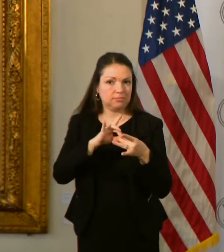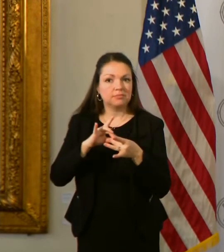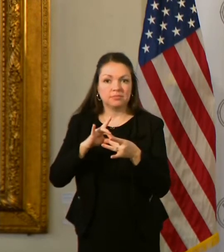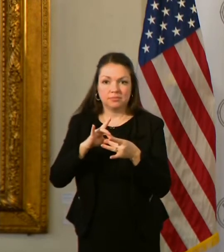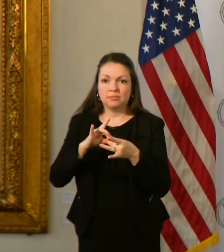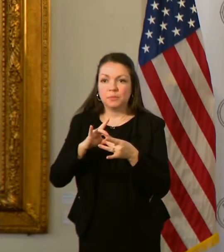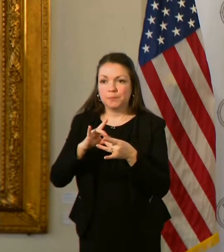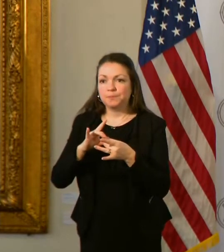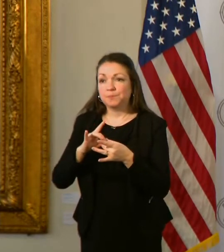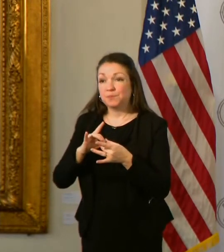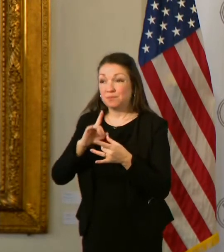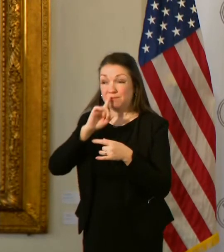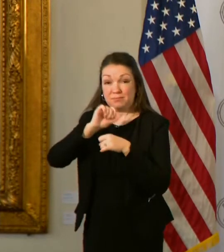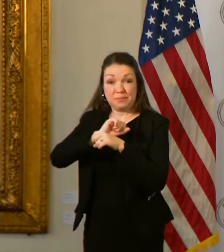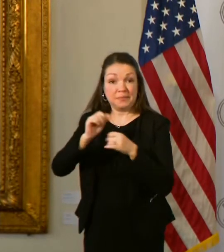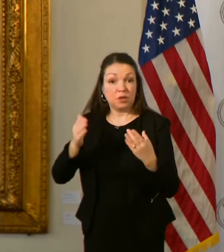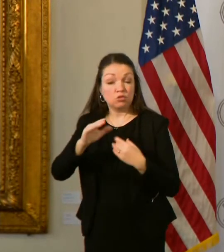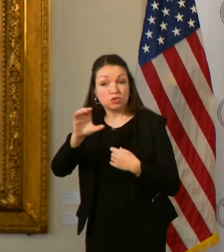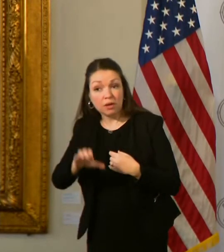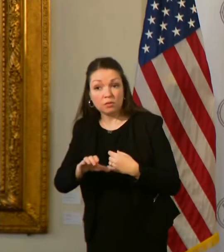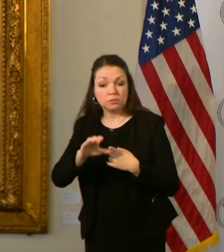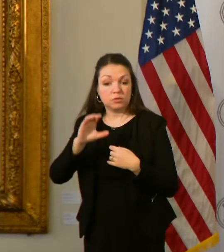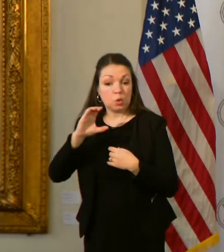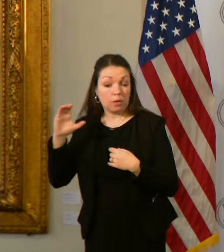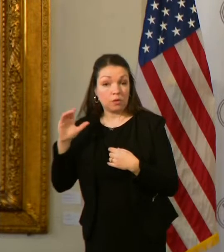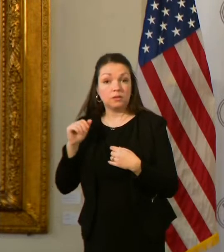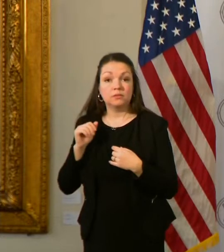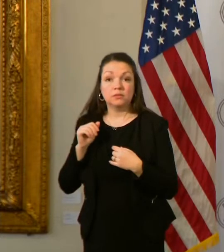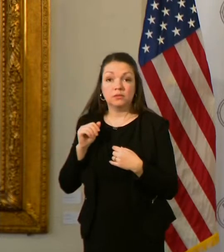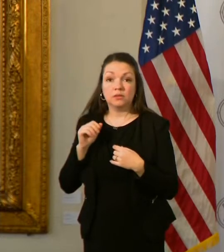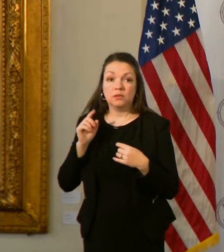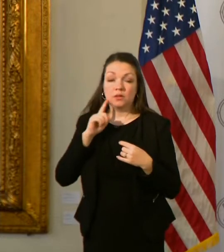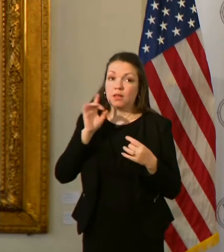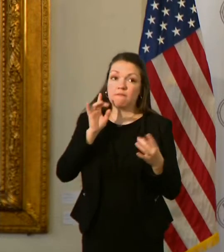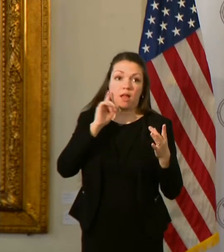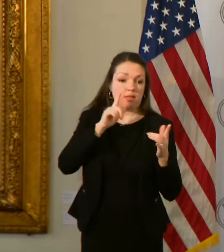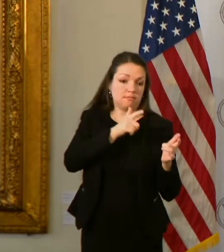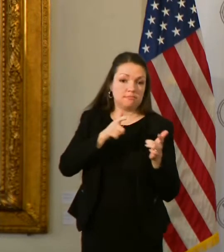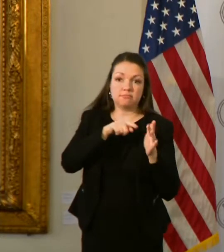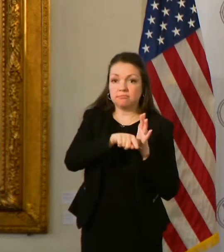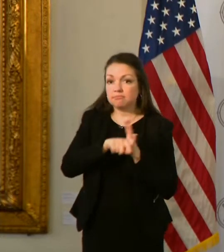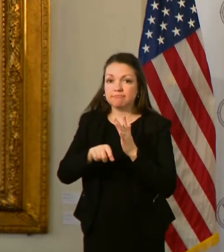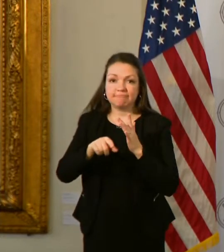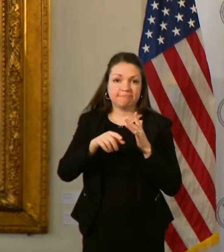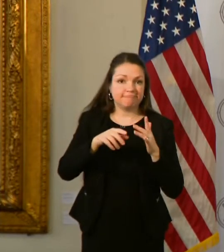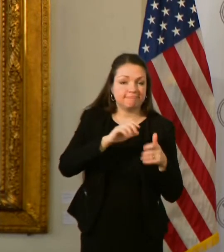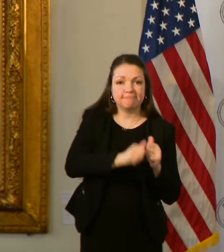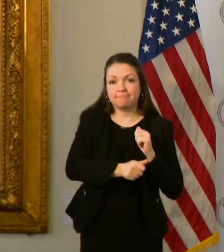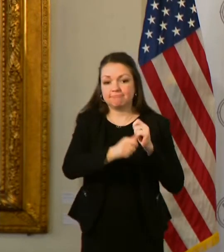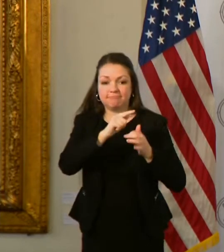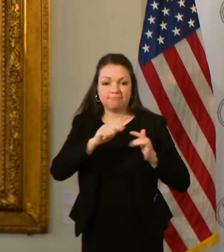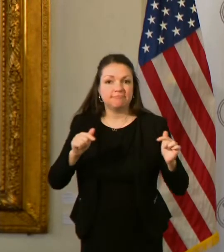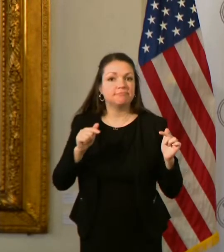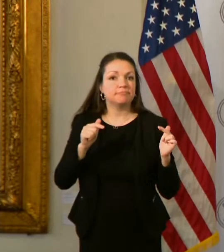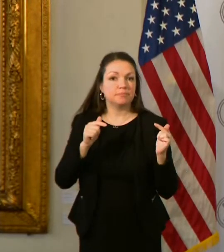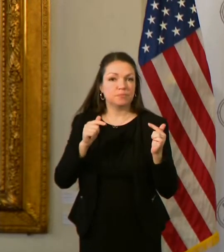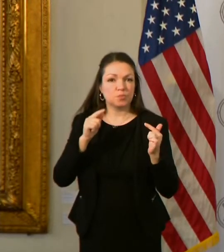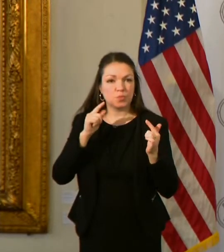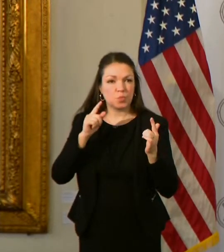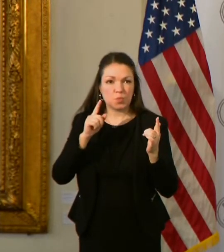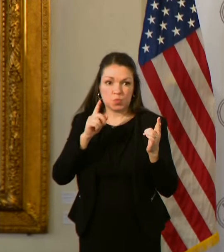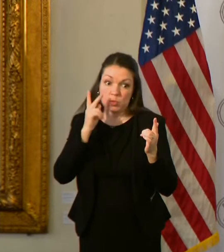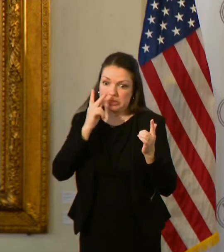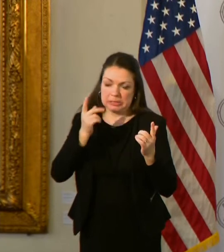in Chicago and in Cook County, violent crime saw a sharp rise since the onset of